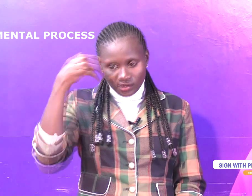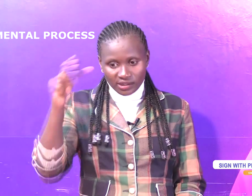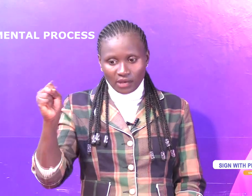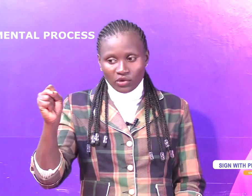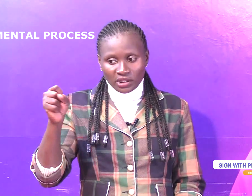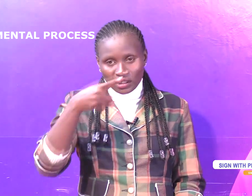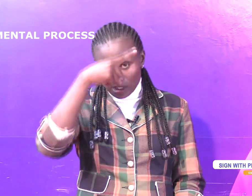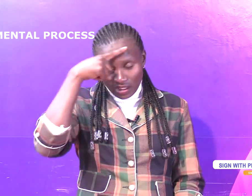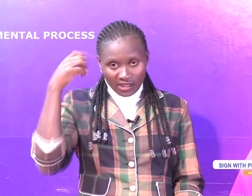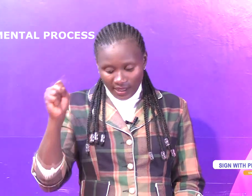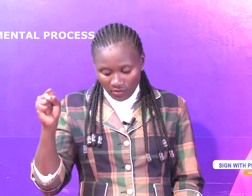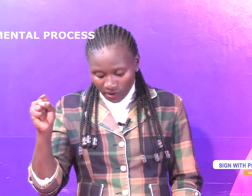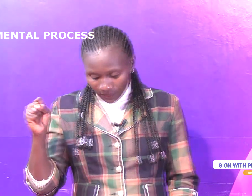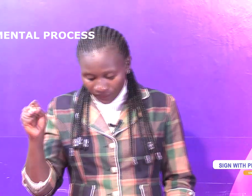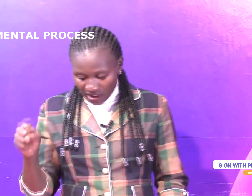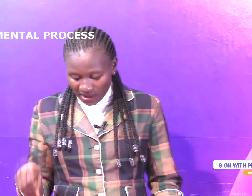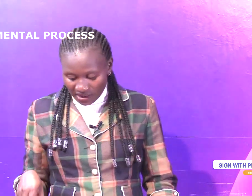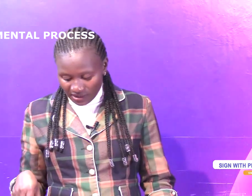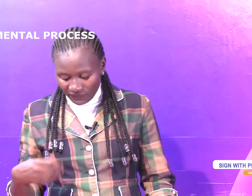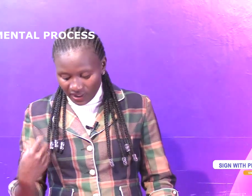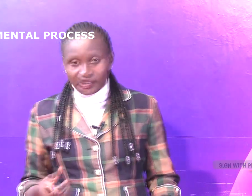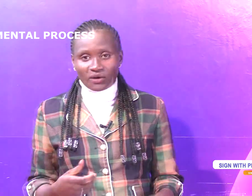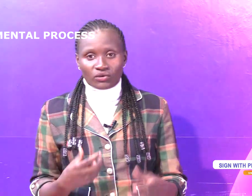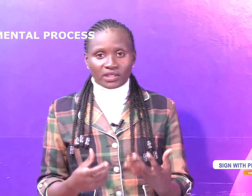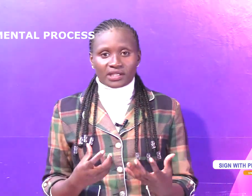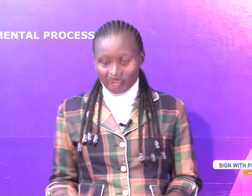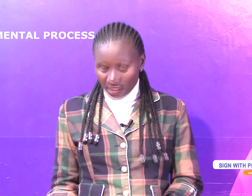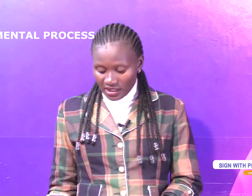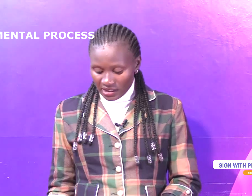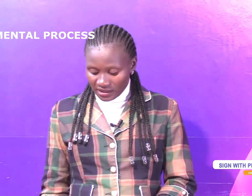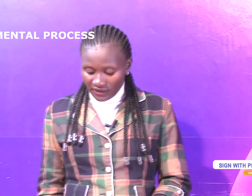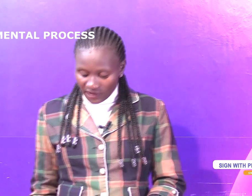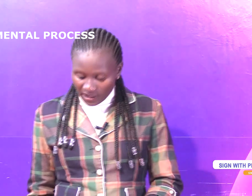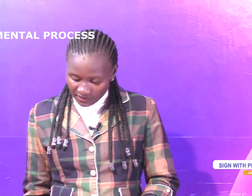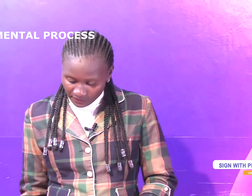stubborn, stubborn. And then difficult. How do we say difficult?